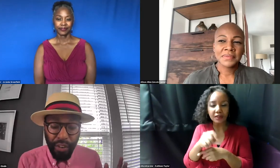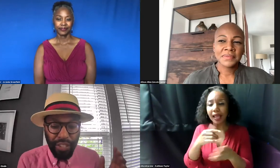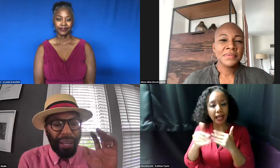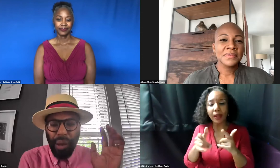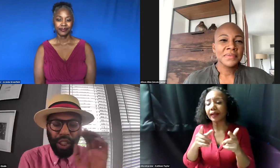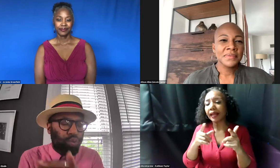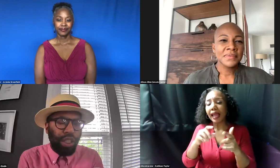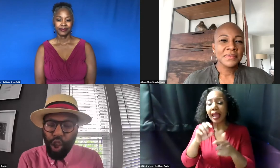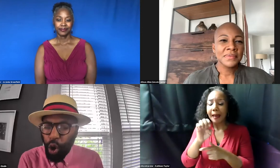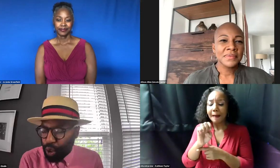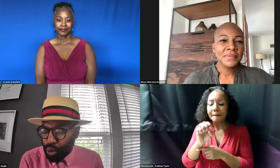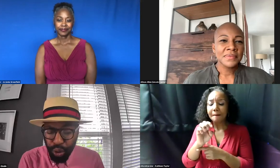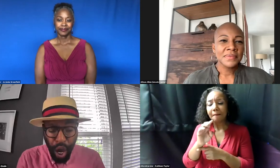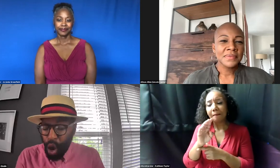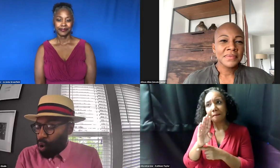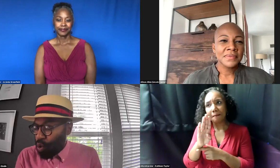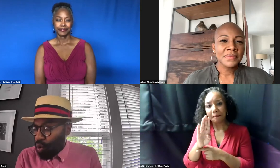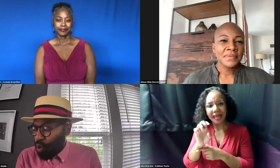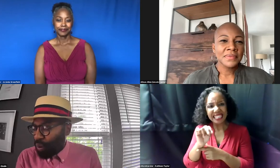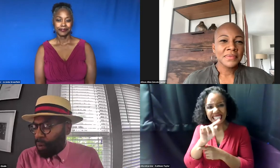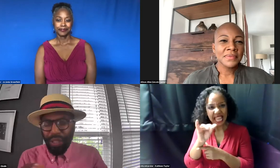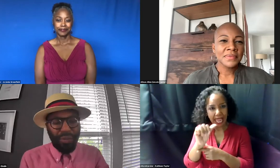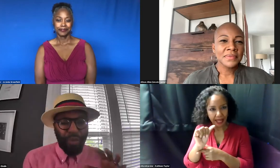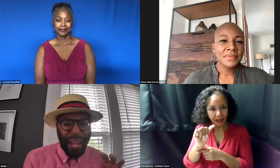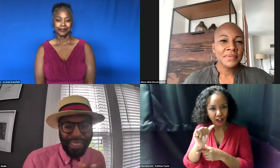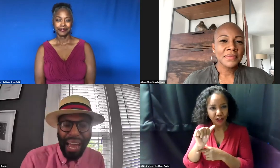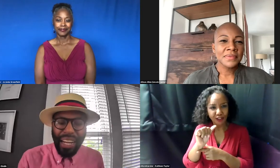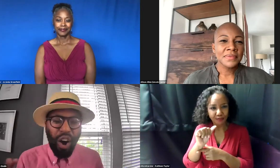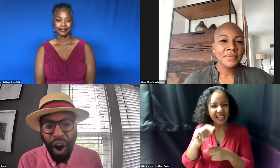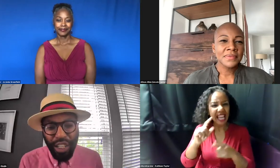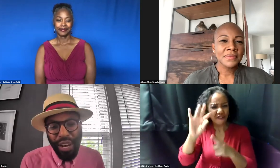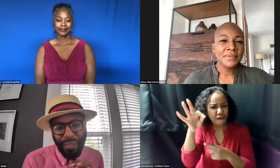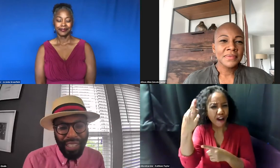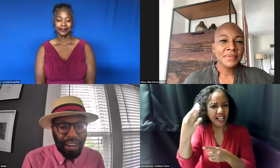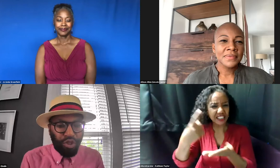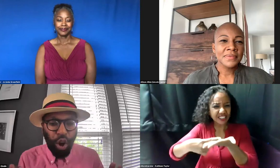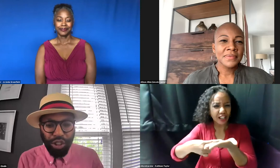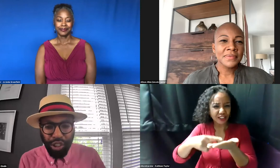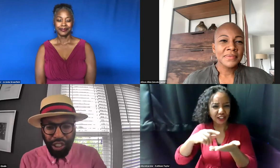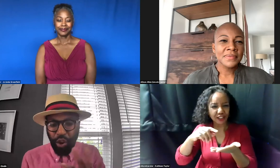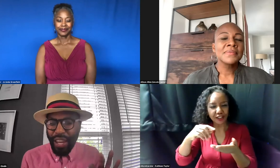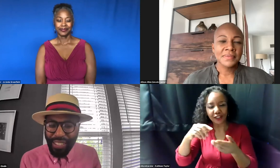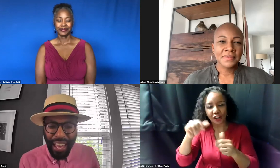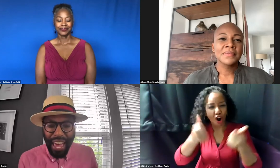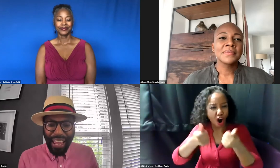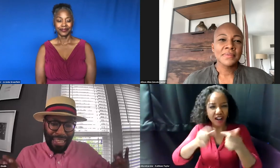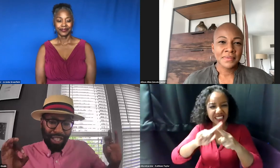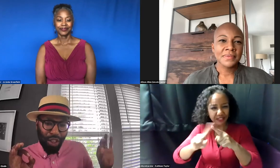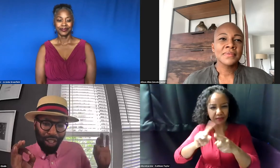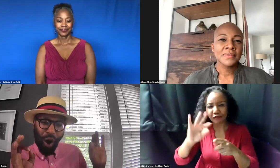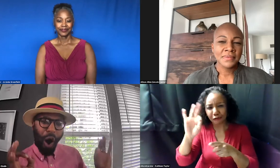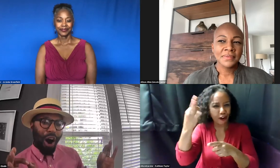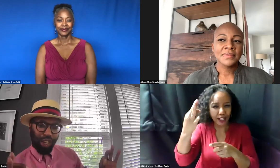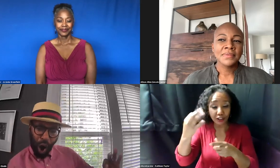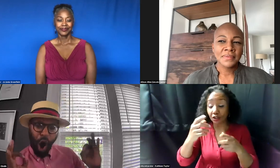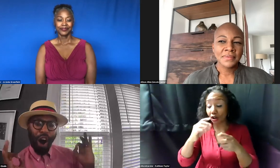Benzier curves. And Benzier was this really dope dude who like was in France designing cars. You guys ever seen like Renaults or Citroëns? Like